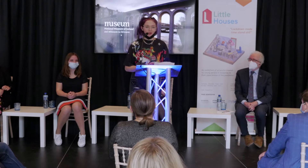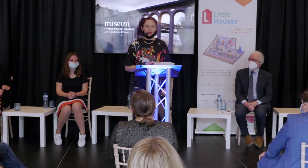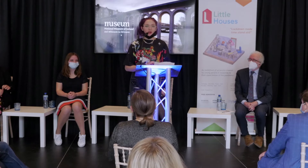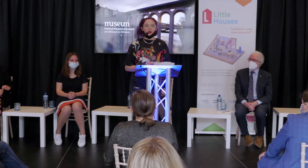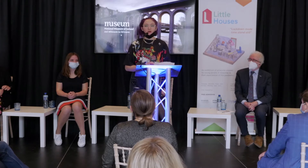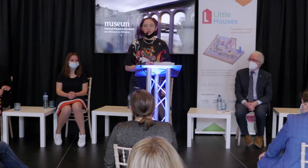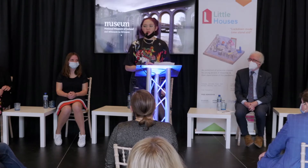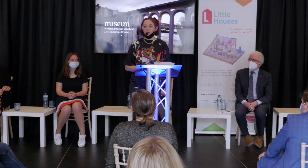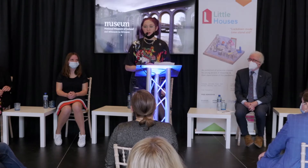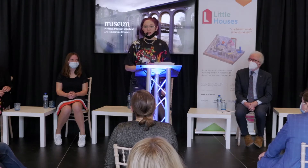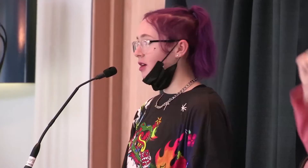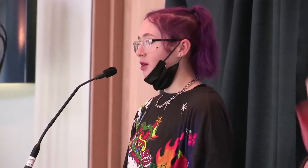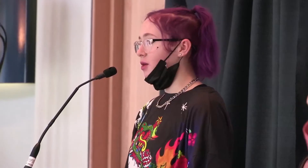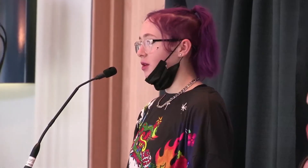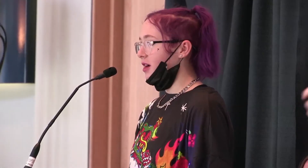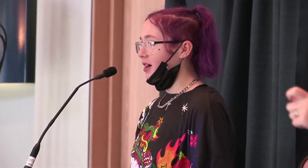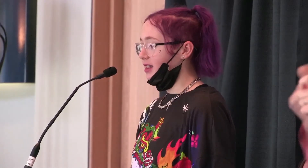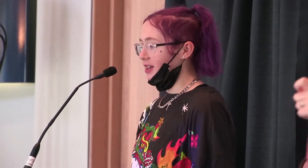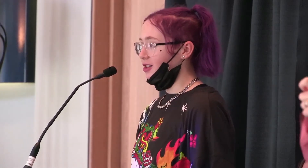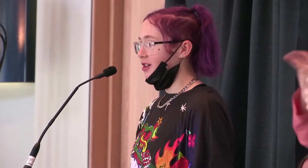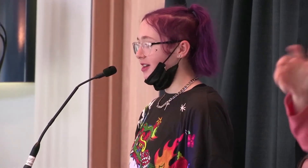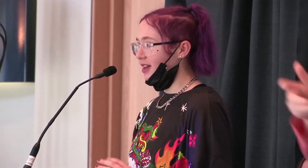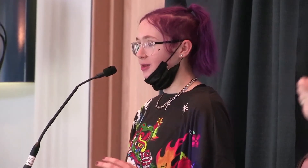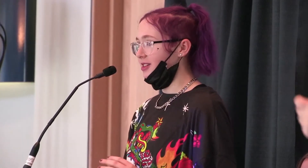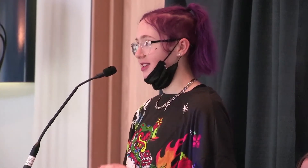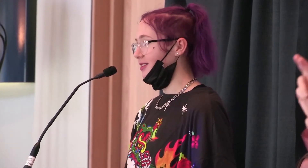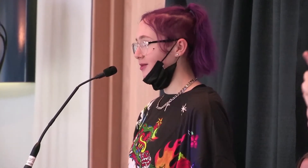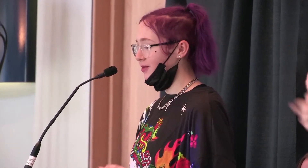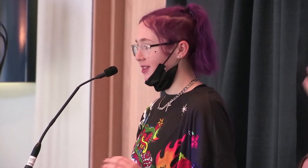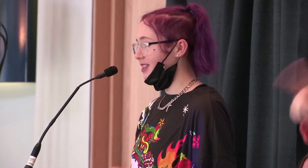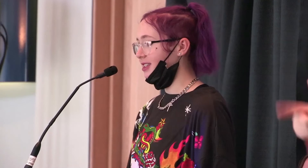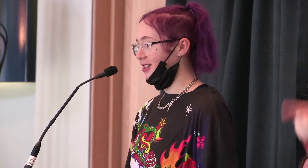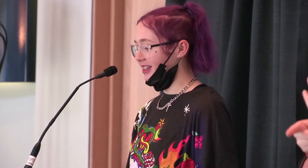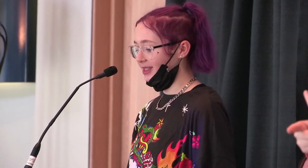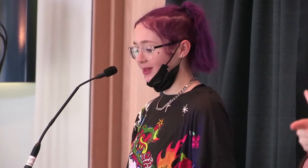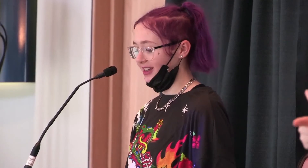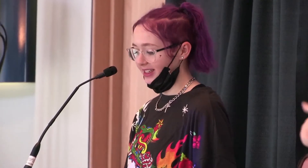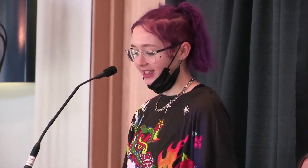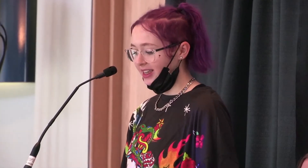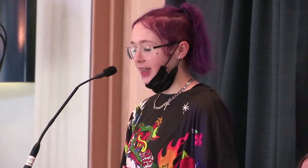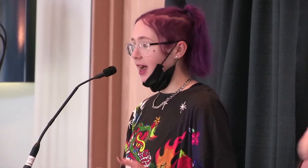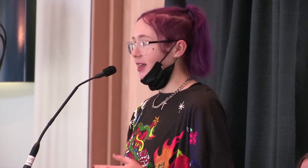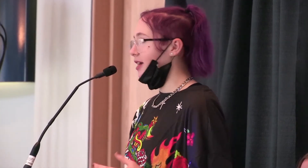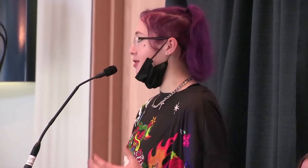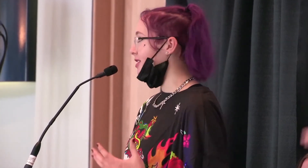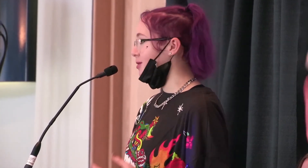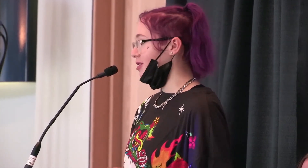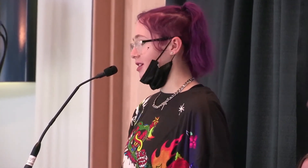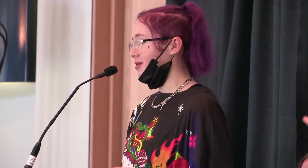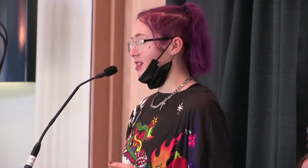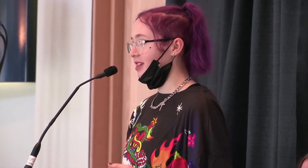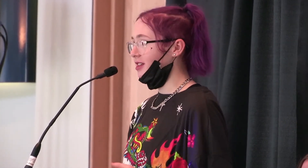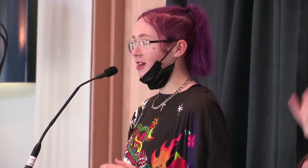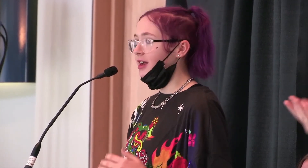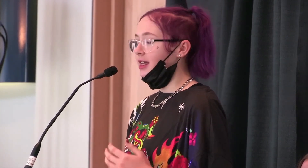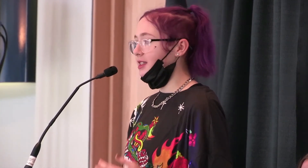digital, sculpture, or architecture. It was such an experience. And now this project